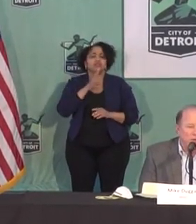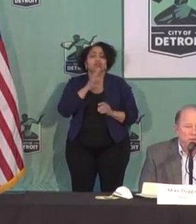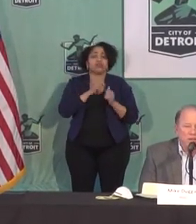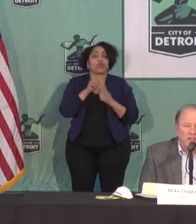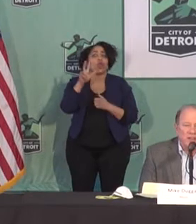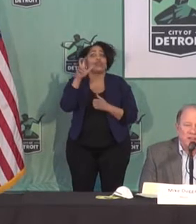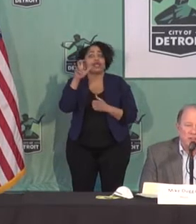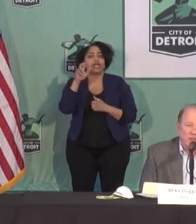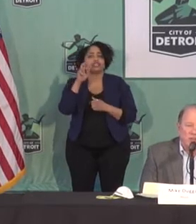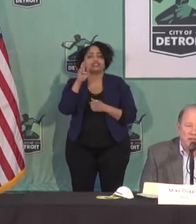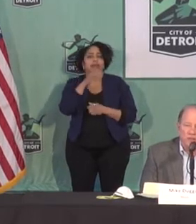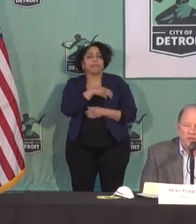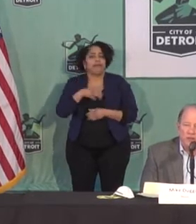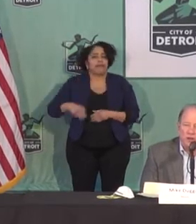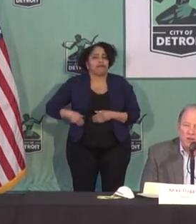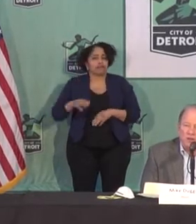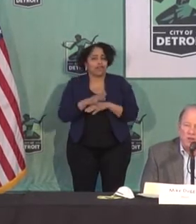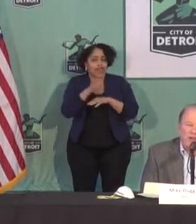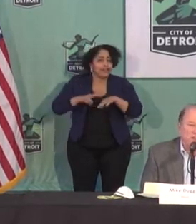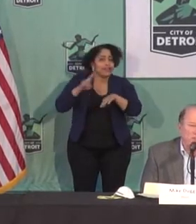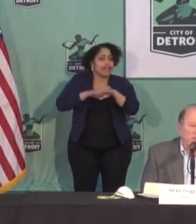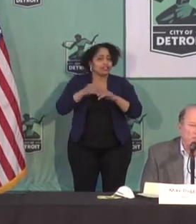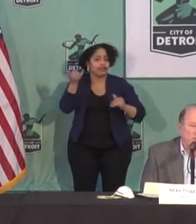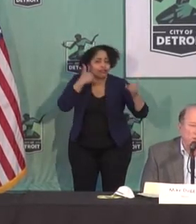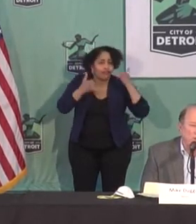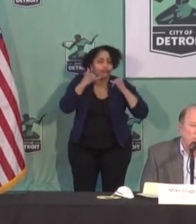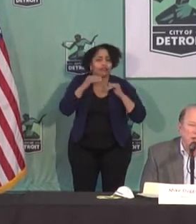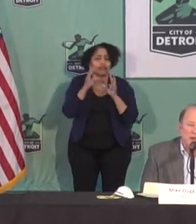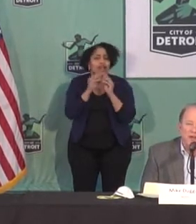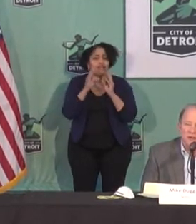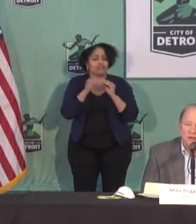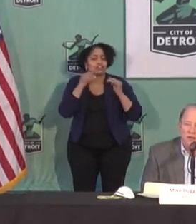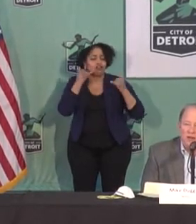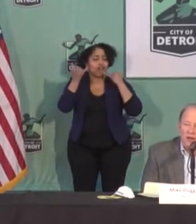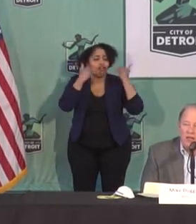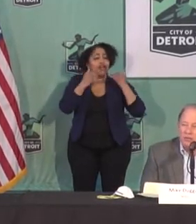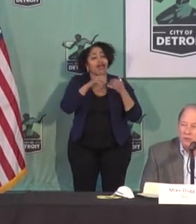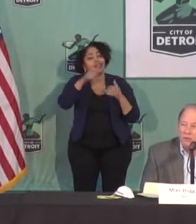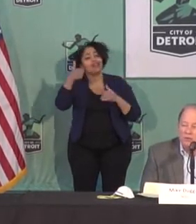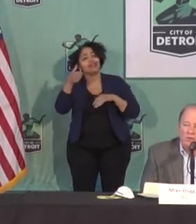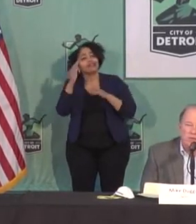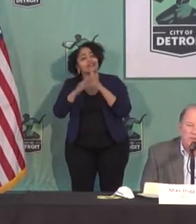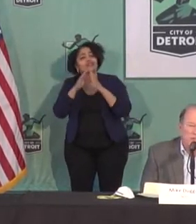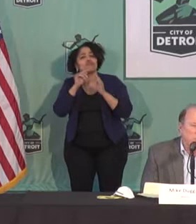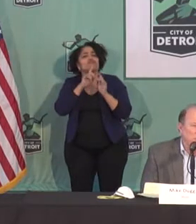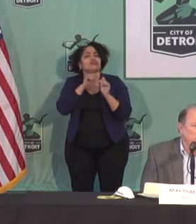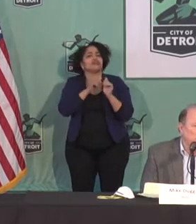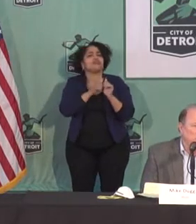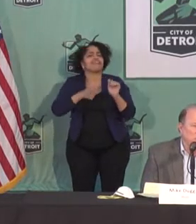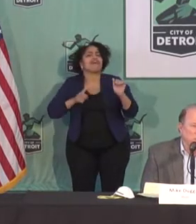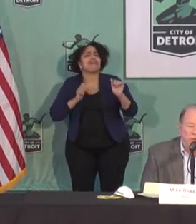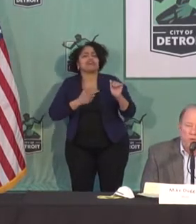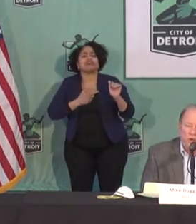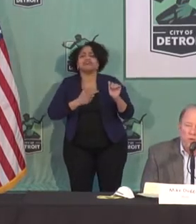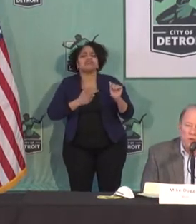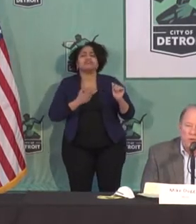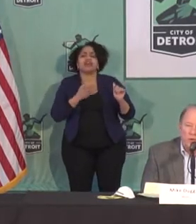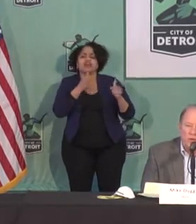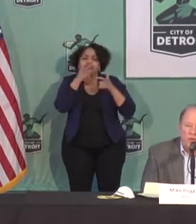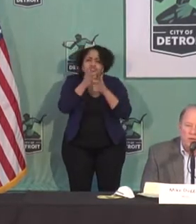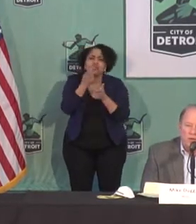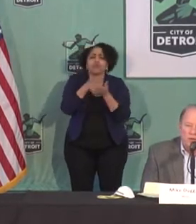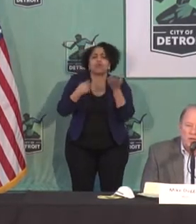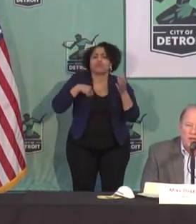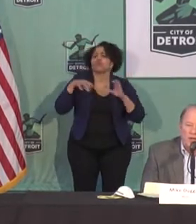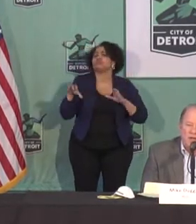300 mayors on a national conference call, and there's a lot of cities farther behind us who are deeply interested in what we're